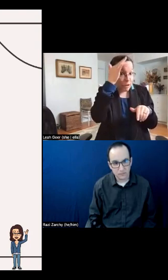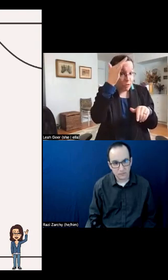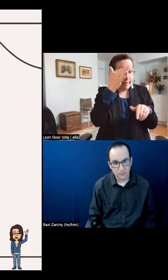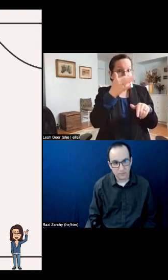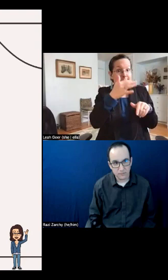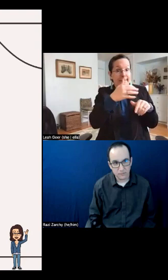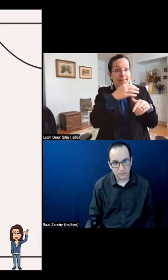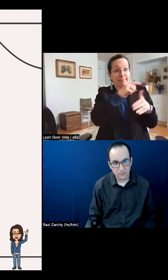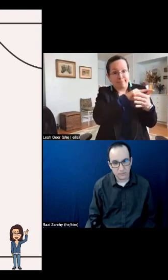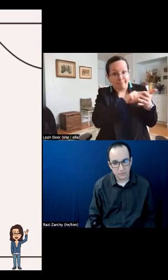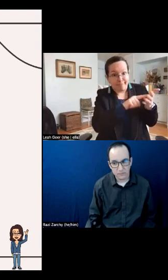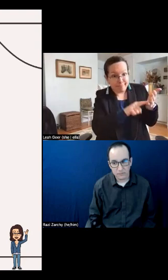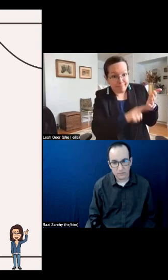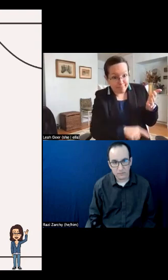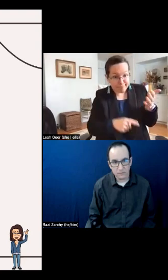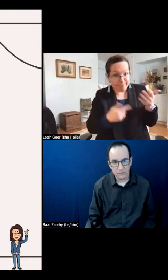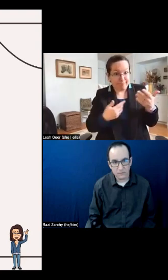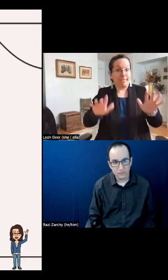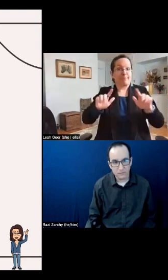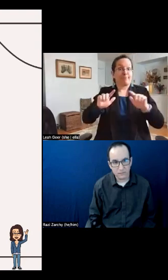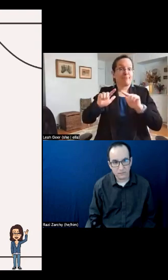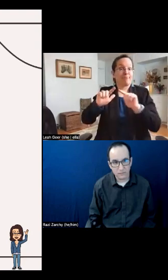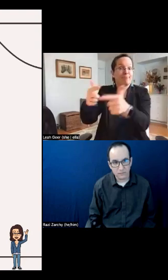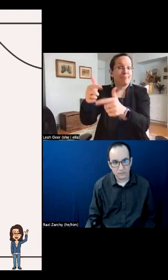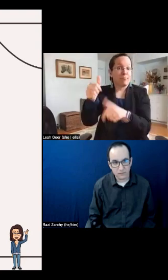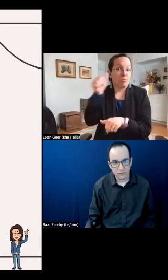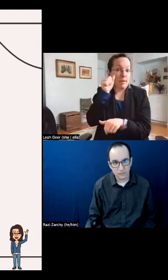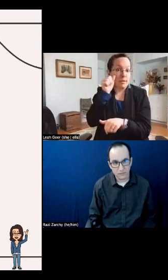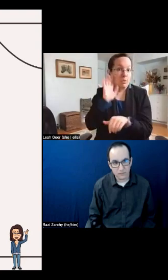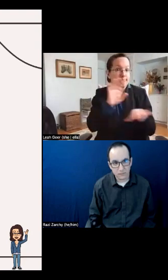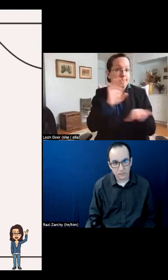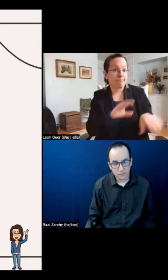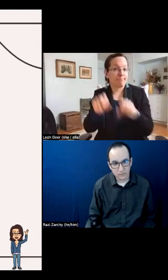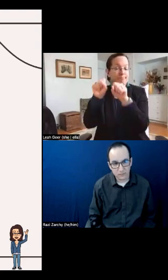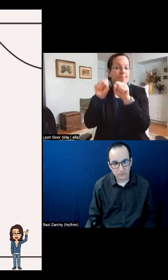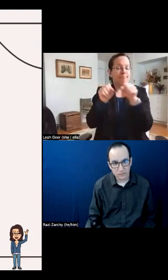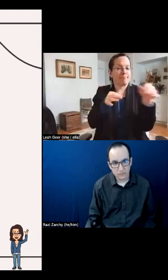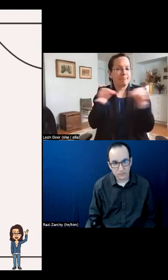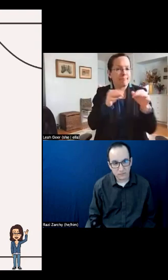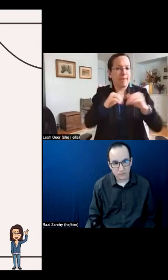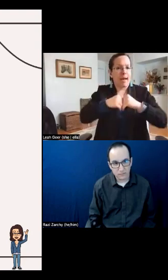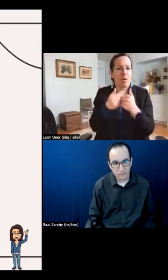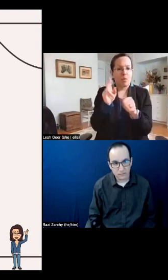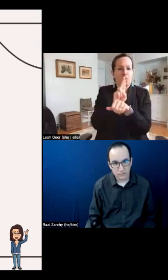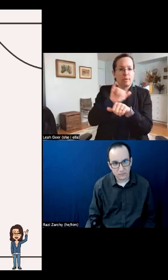surface. The theoretical frameworks, and